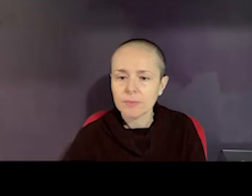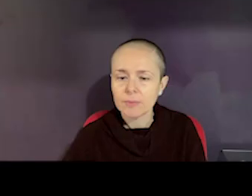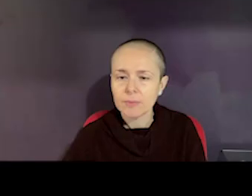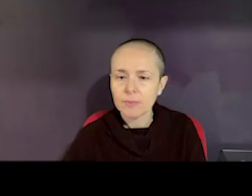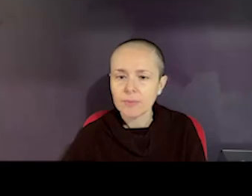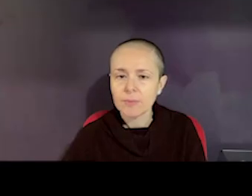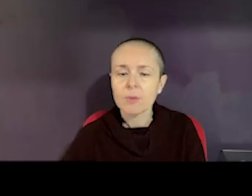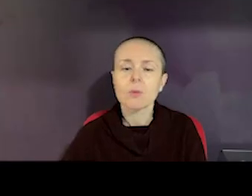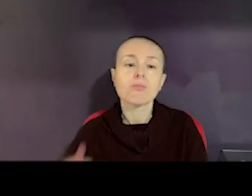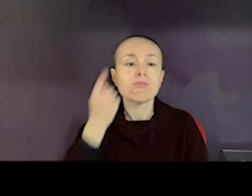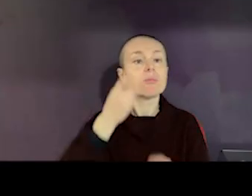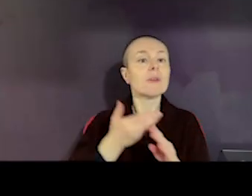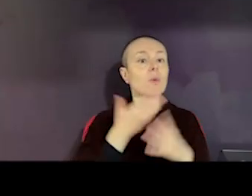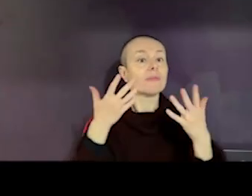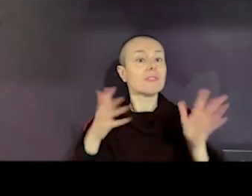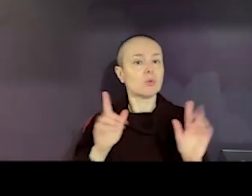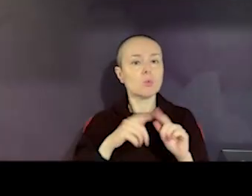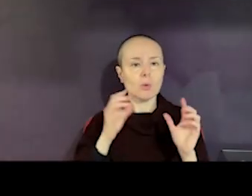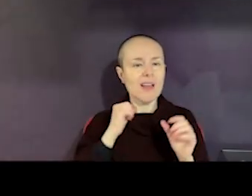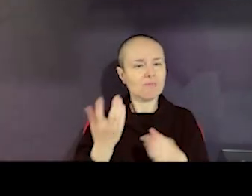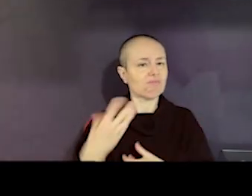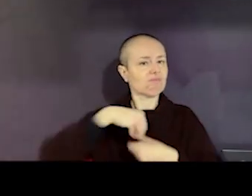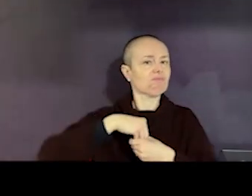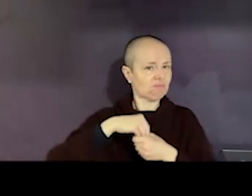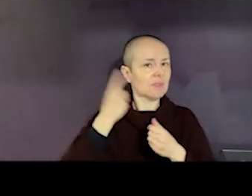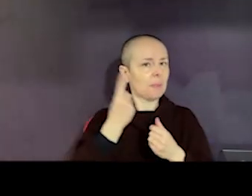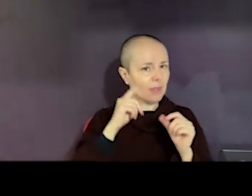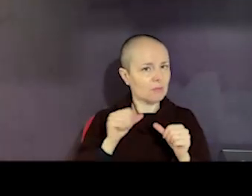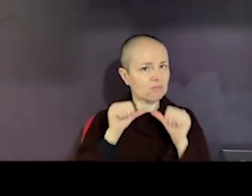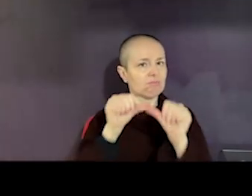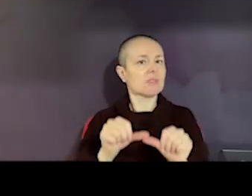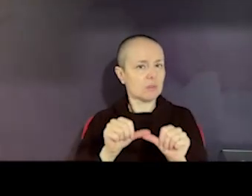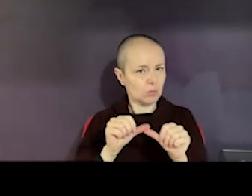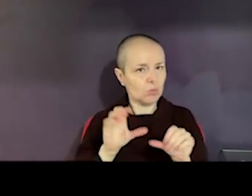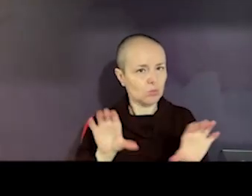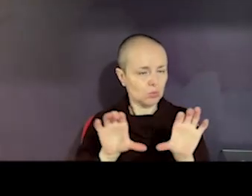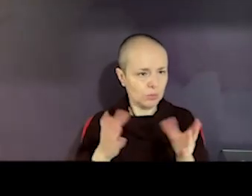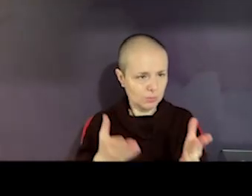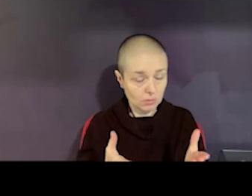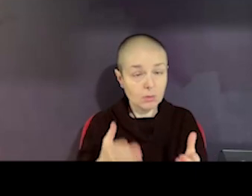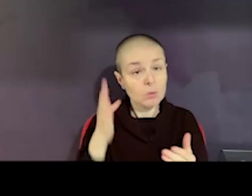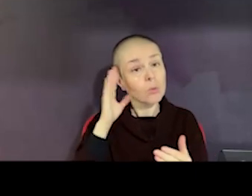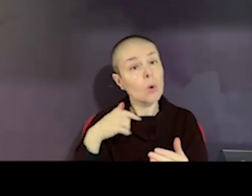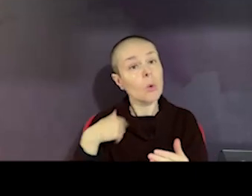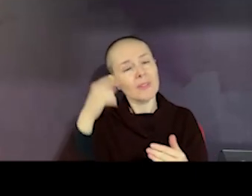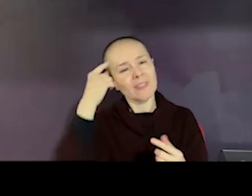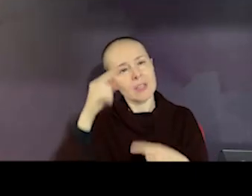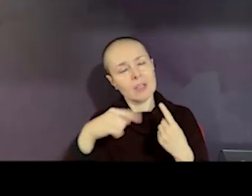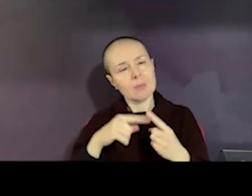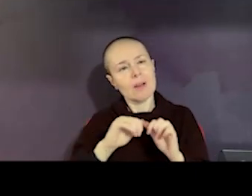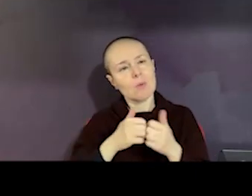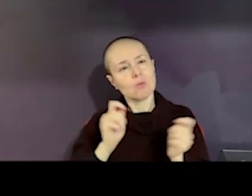So in working towards our vision, we kind of thought about how change can happen on many levels. So we know that broader policy